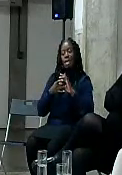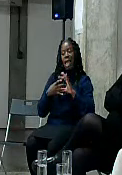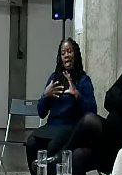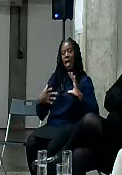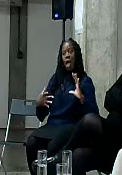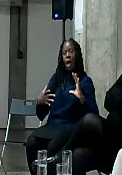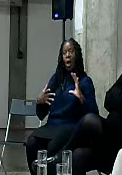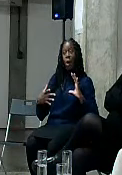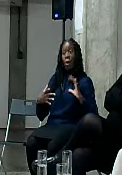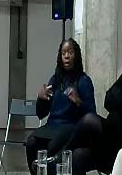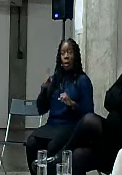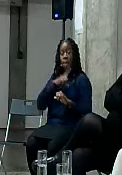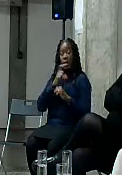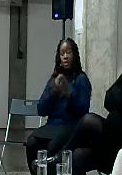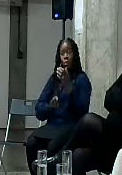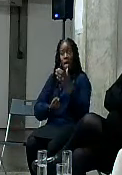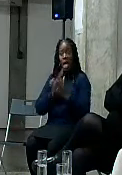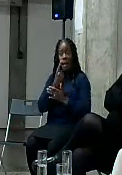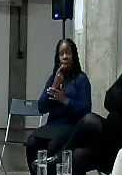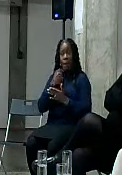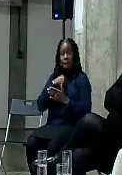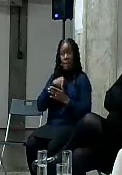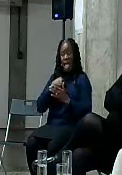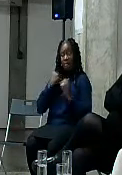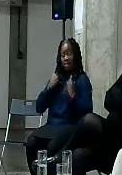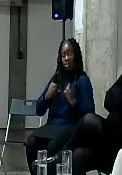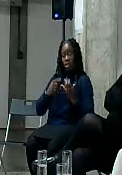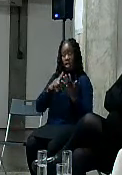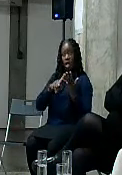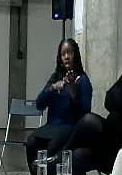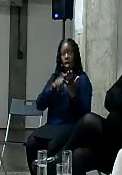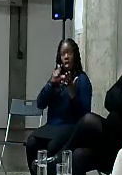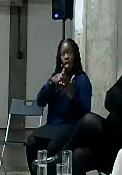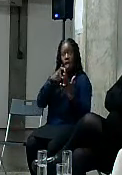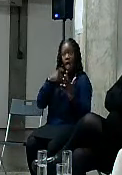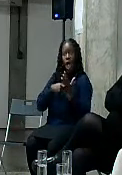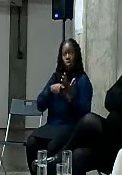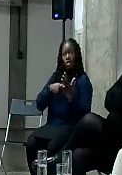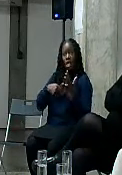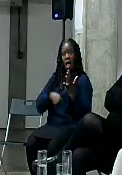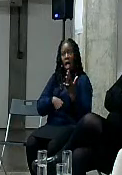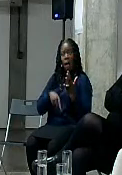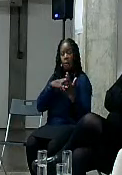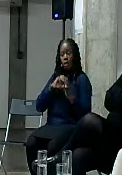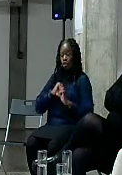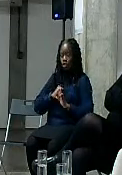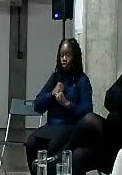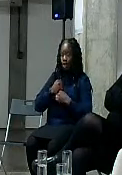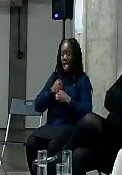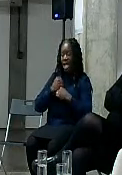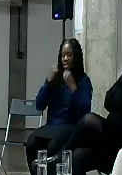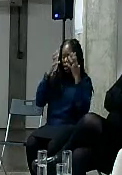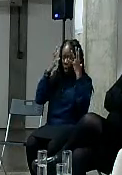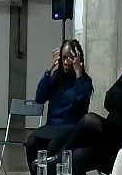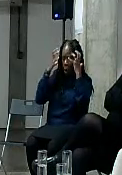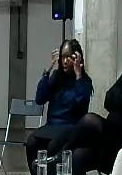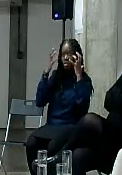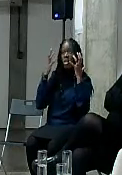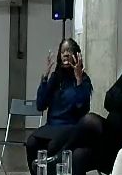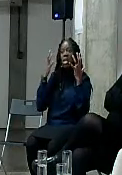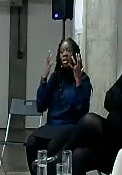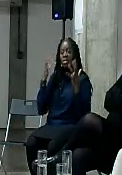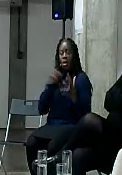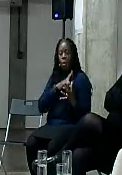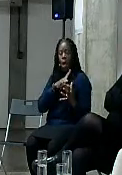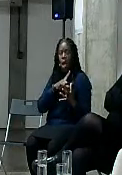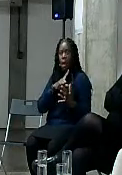an ulcer as a result of all the stress and worry. Because as a mum,